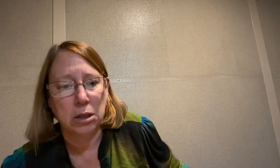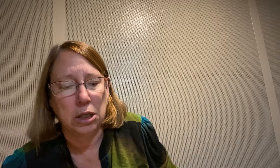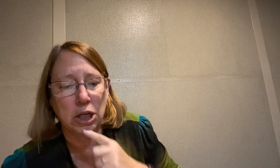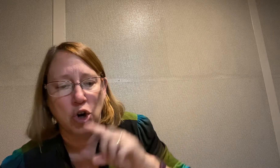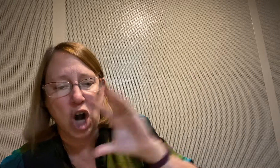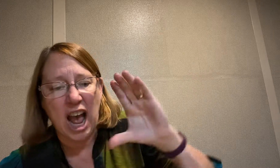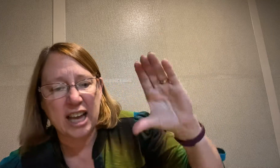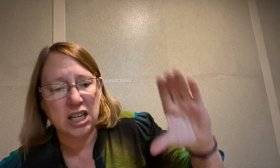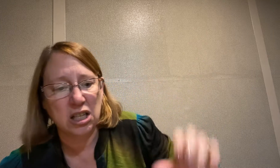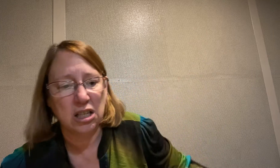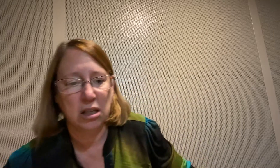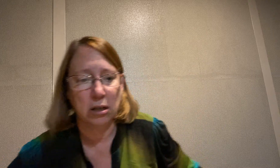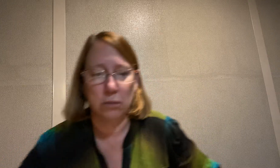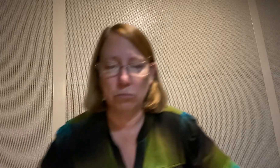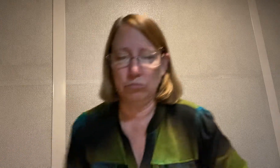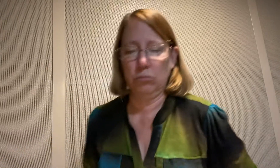he cried.